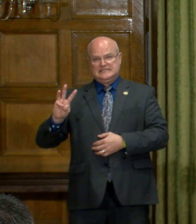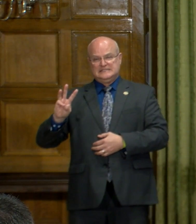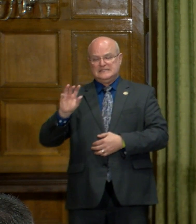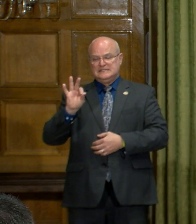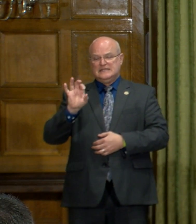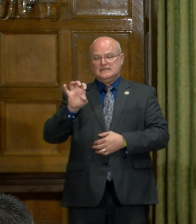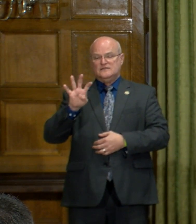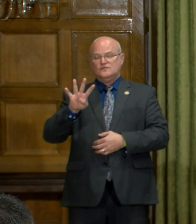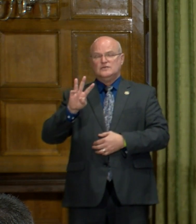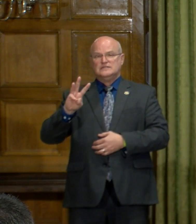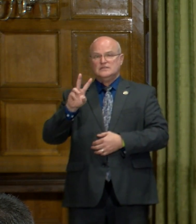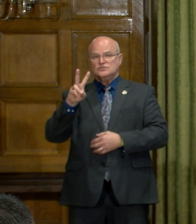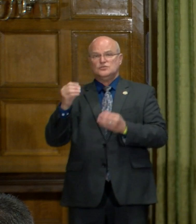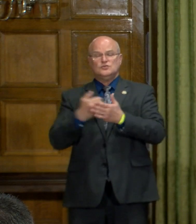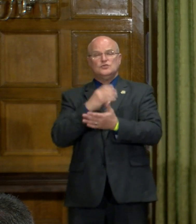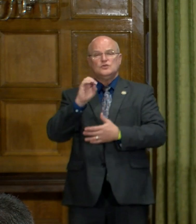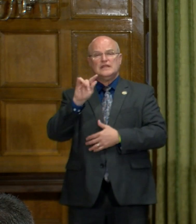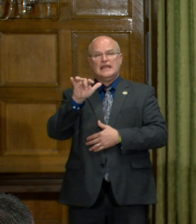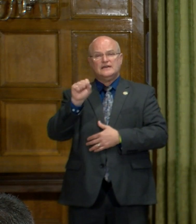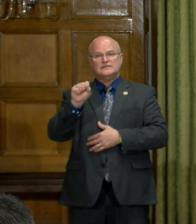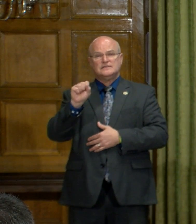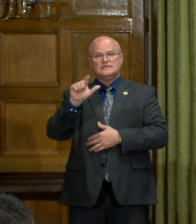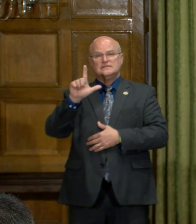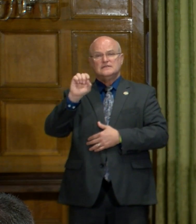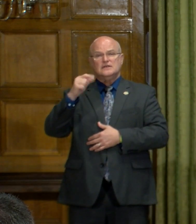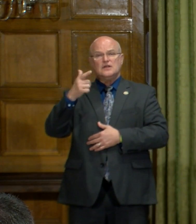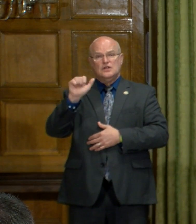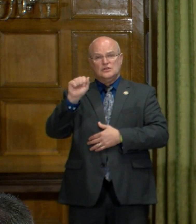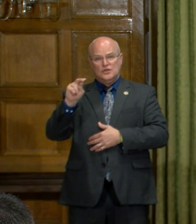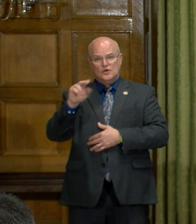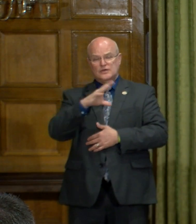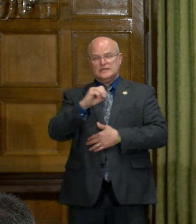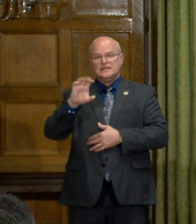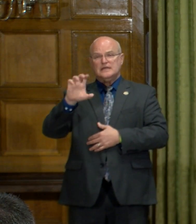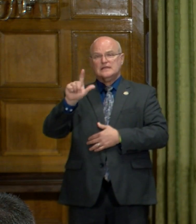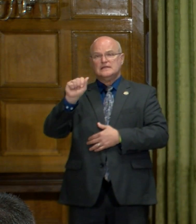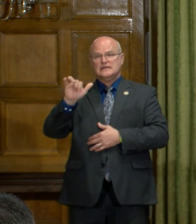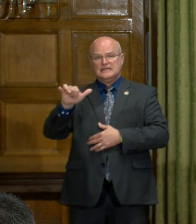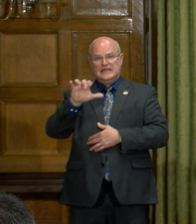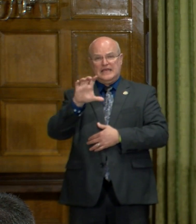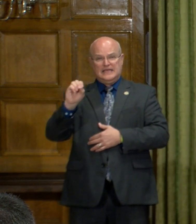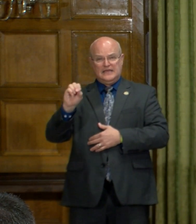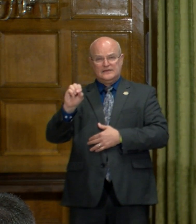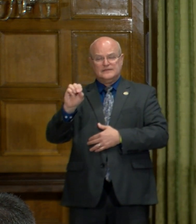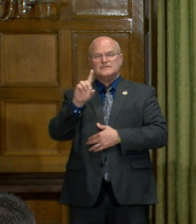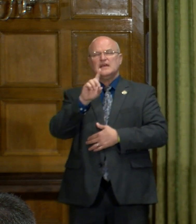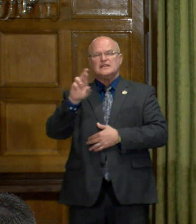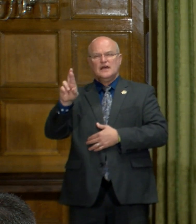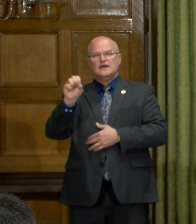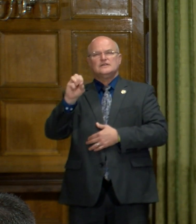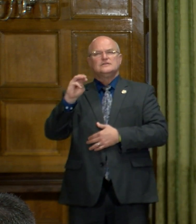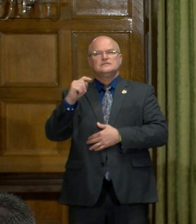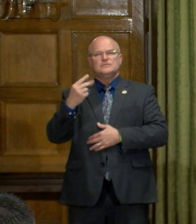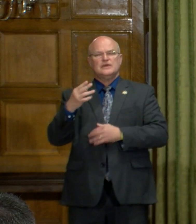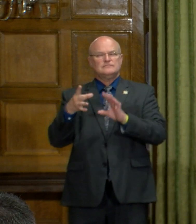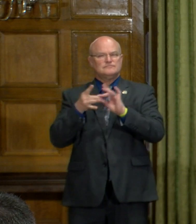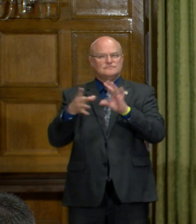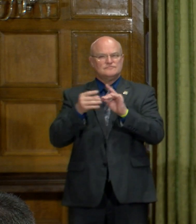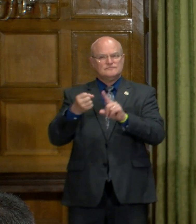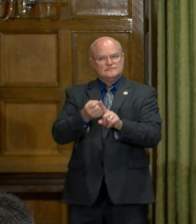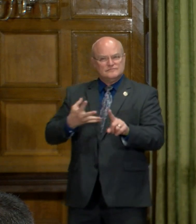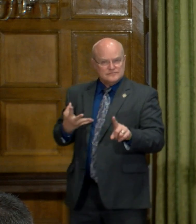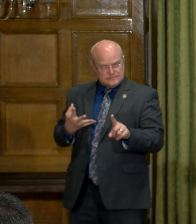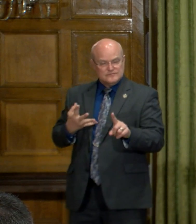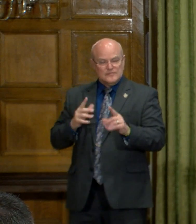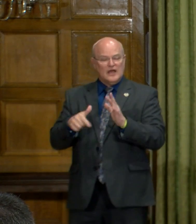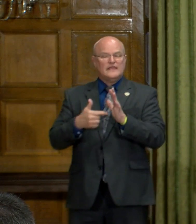946. Two new counties have been added, Logan County and Clay County, and Dr. Smith will be providing more details on